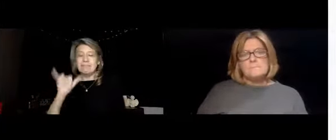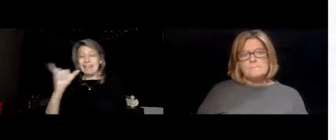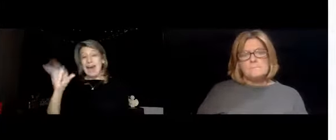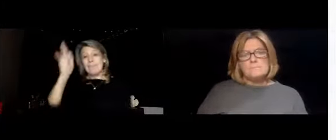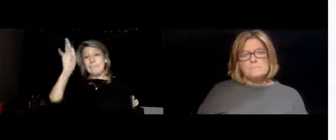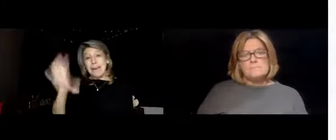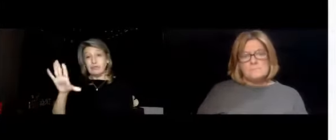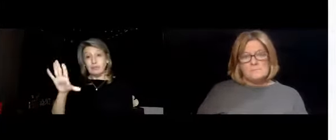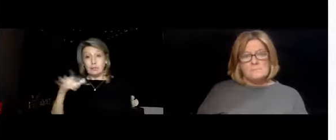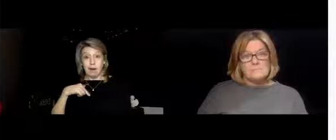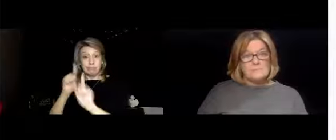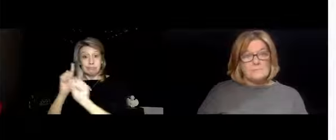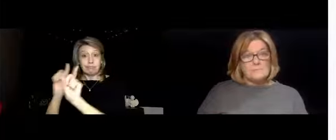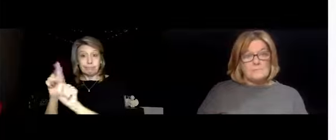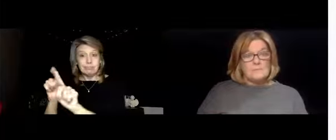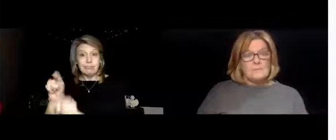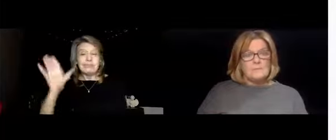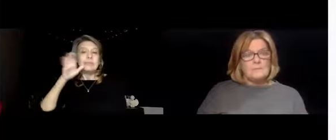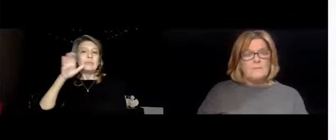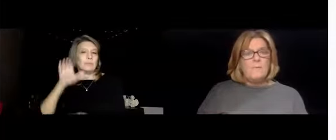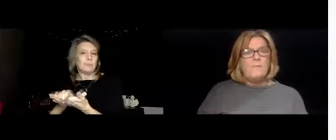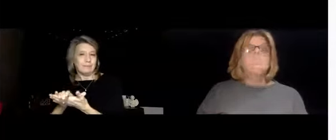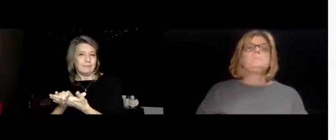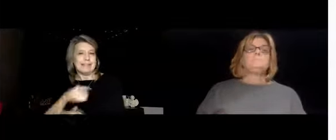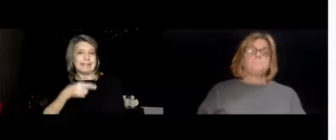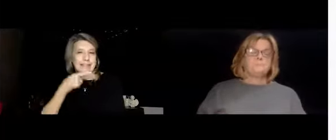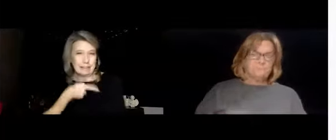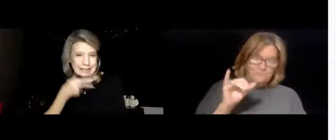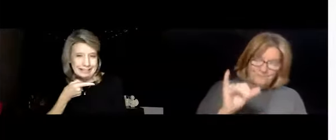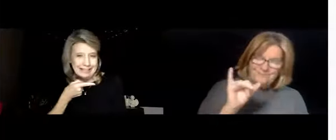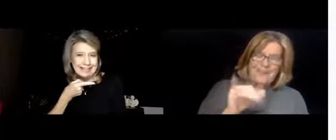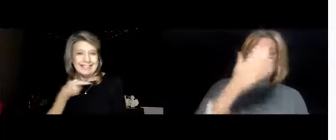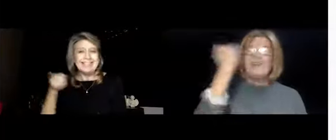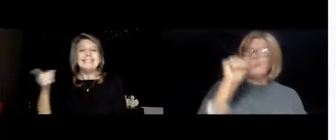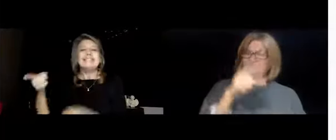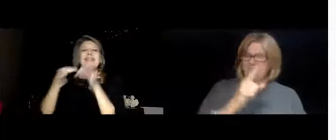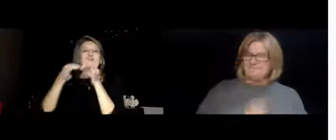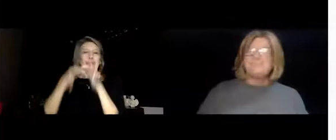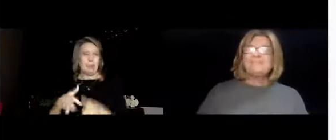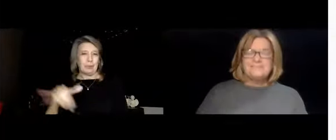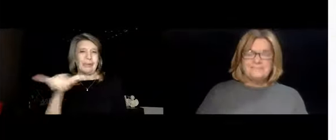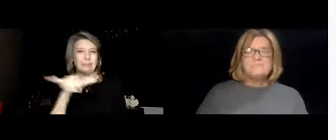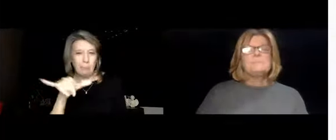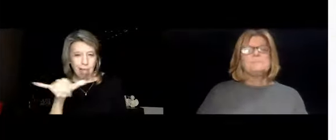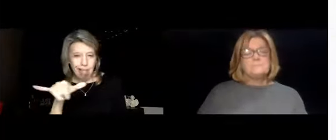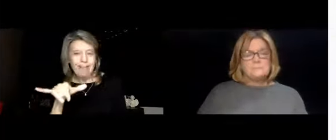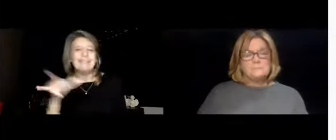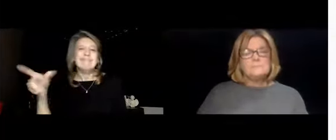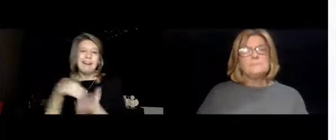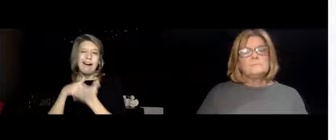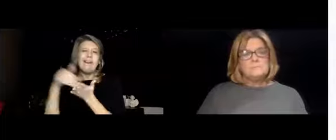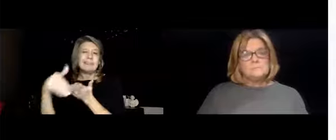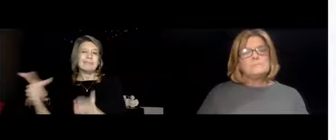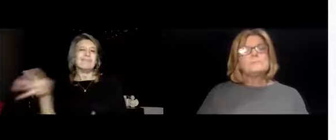Yes. Well, fortunately, the pastor of the church that I go to, his wife is hearing. Oh,